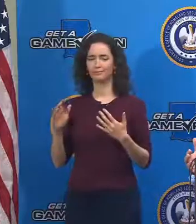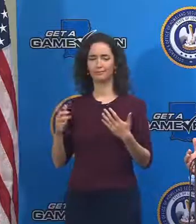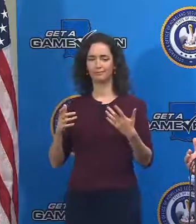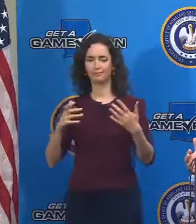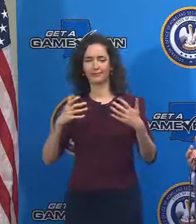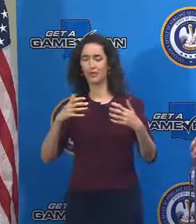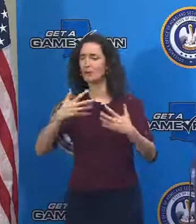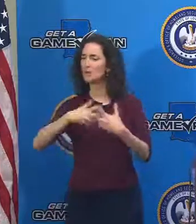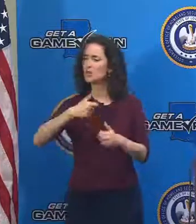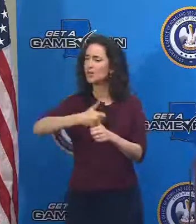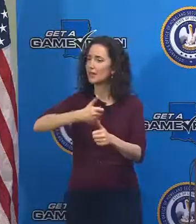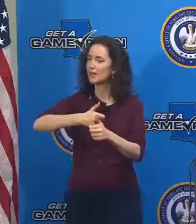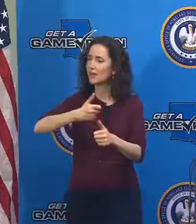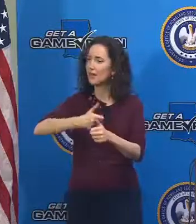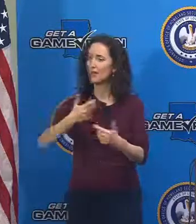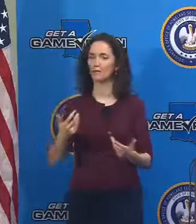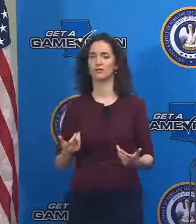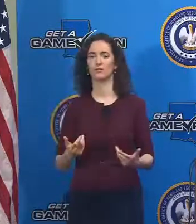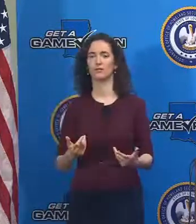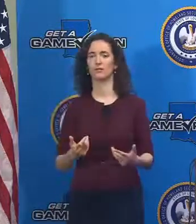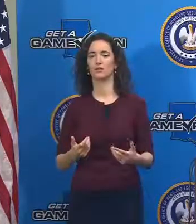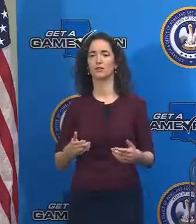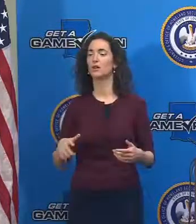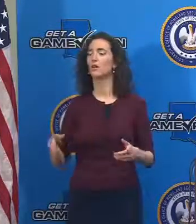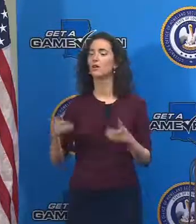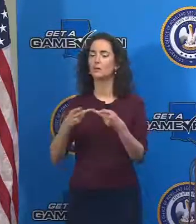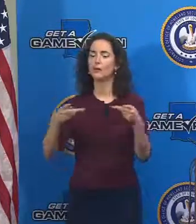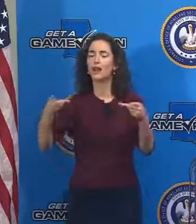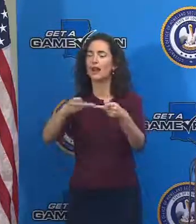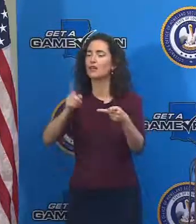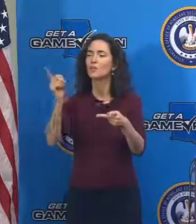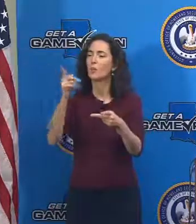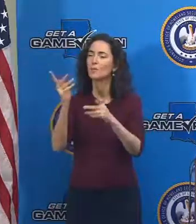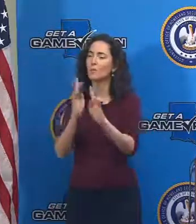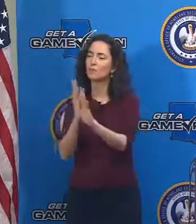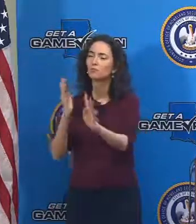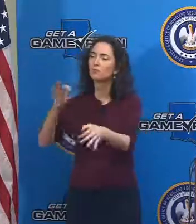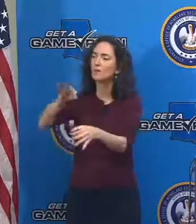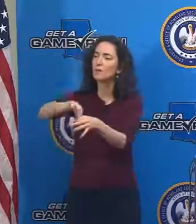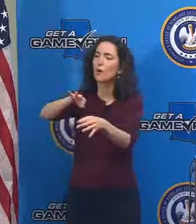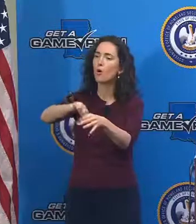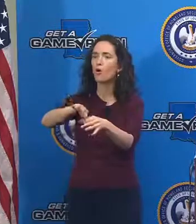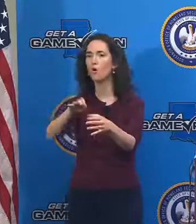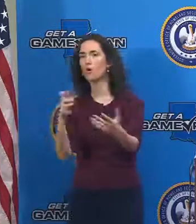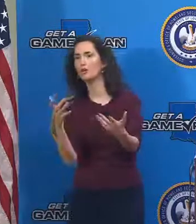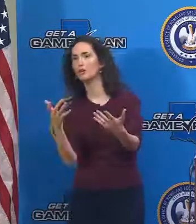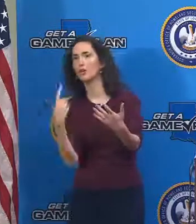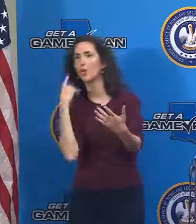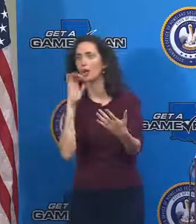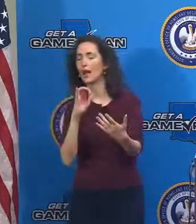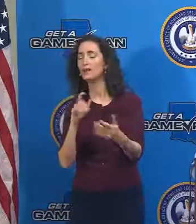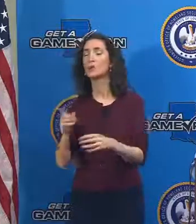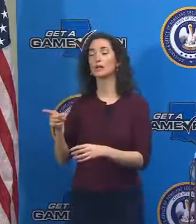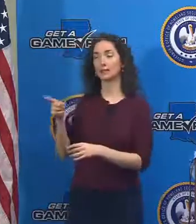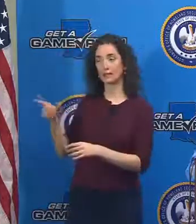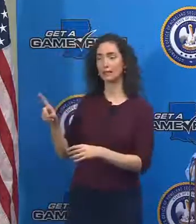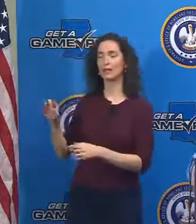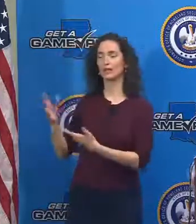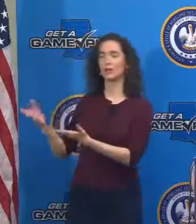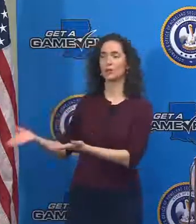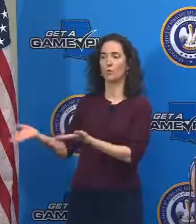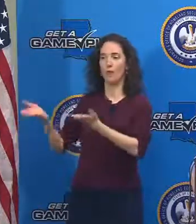election machines themselves and the conditions of polling places and so forth. He did make a recommendation that